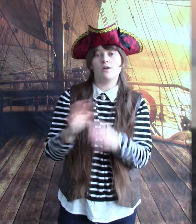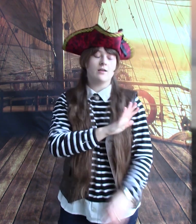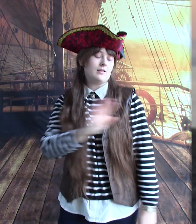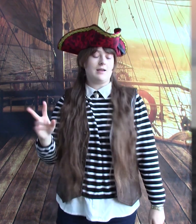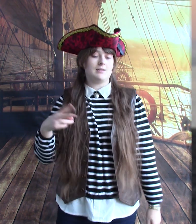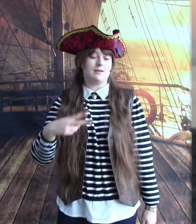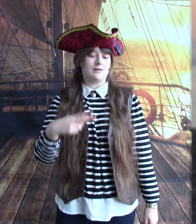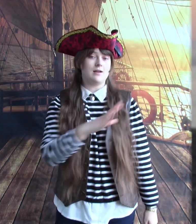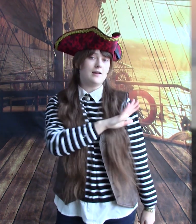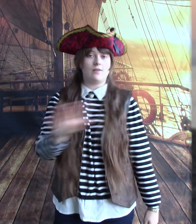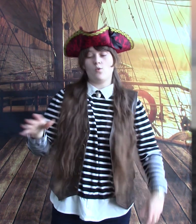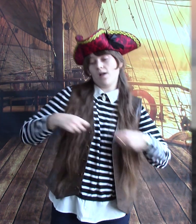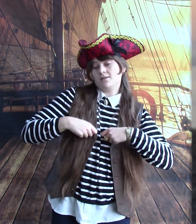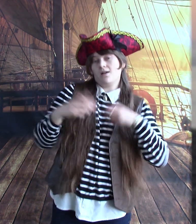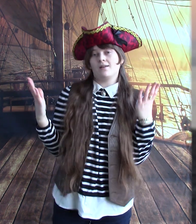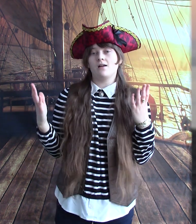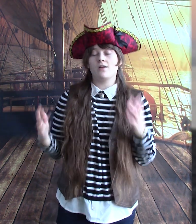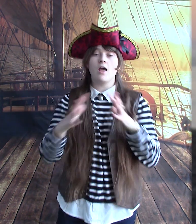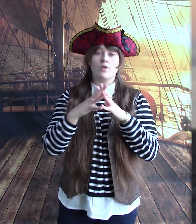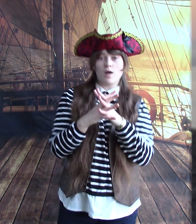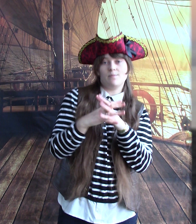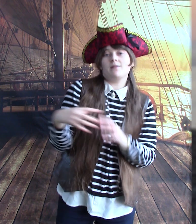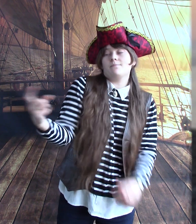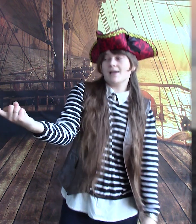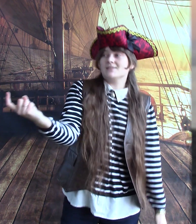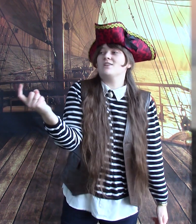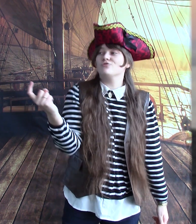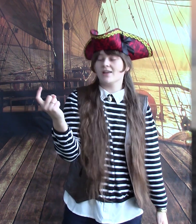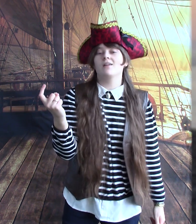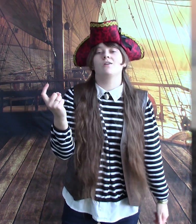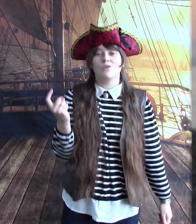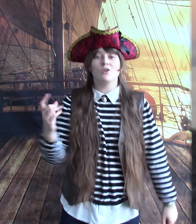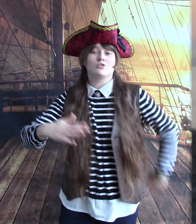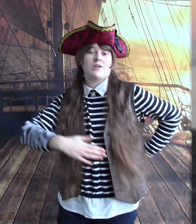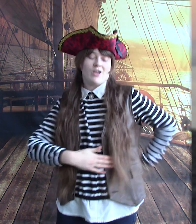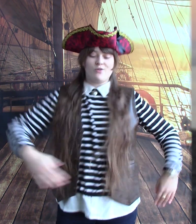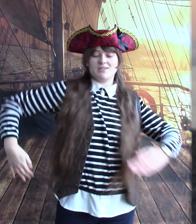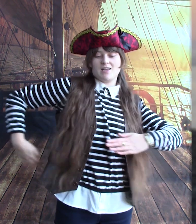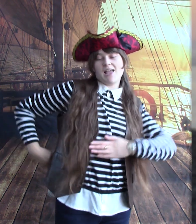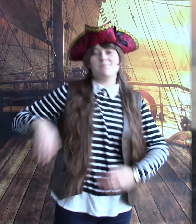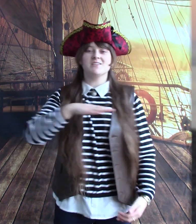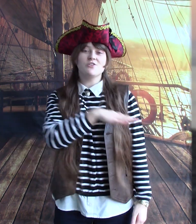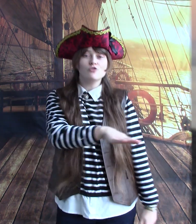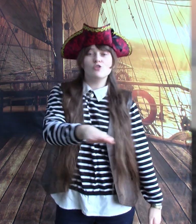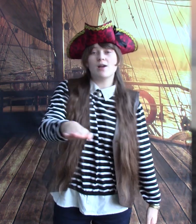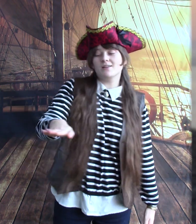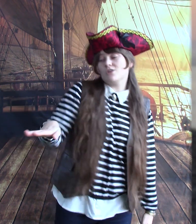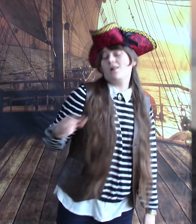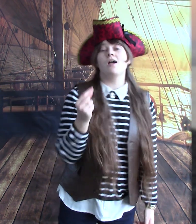on, the line's not cut and the whale's not gone The willow man makes his regular call to encourage the captain crew and go